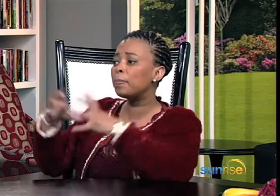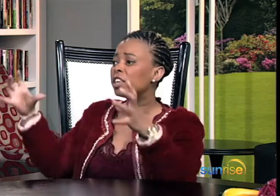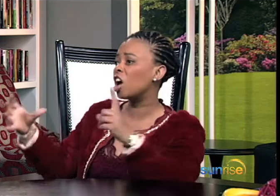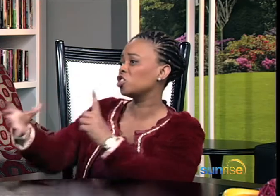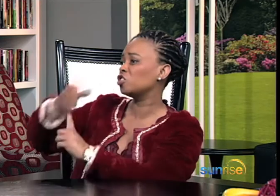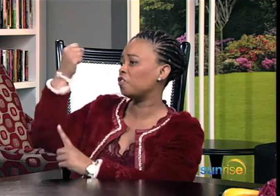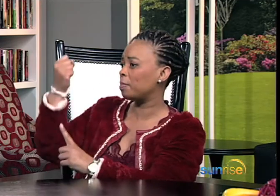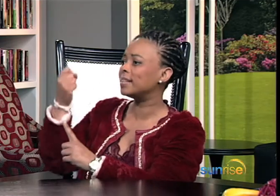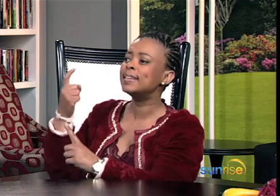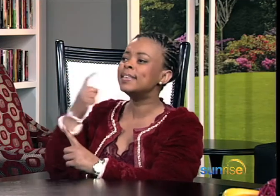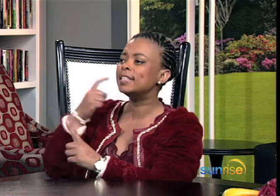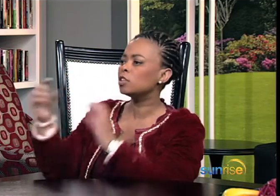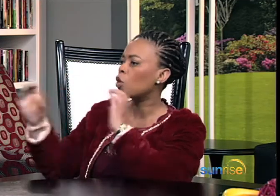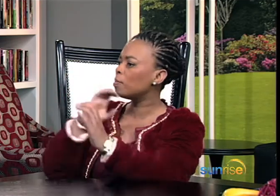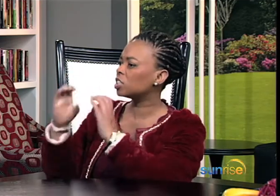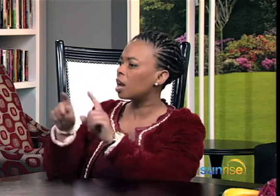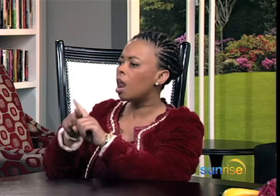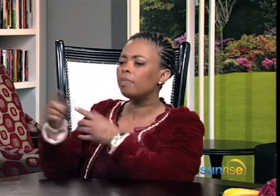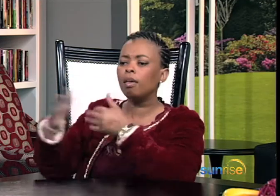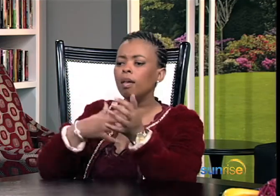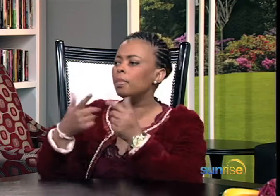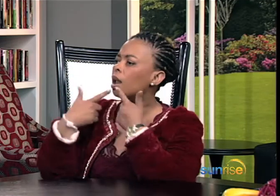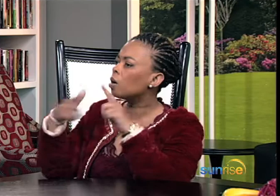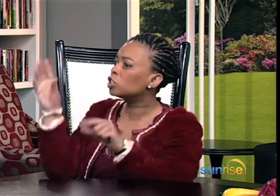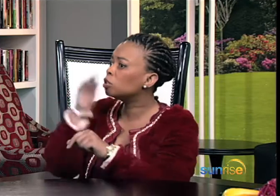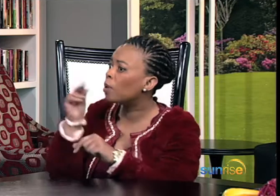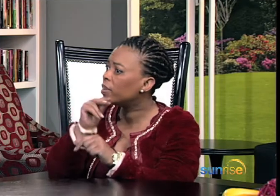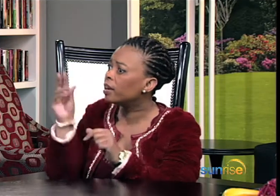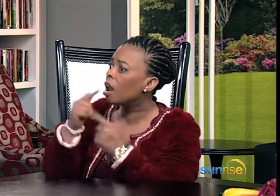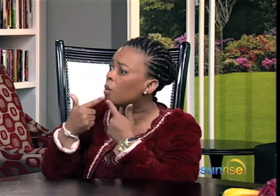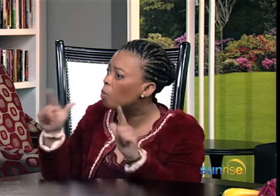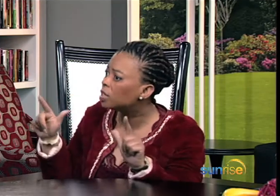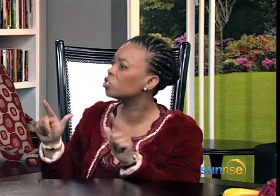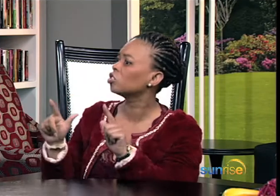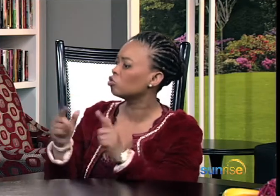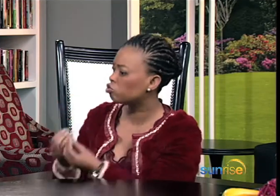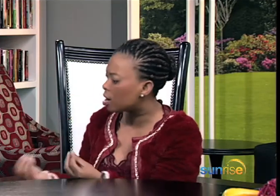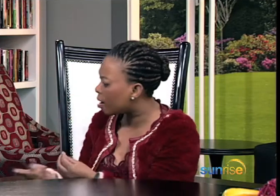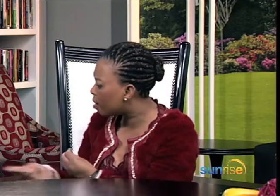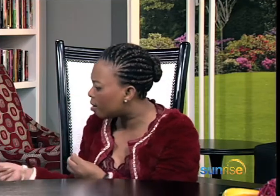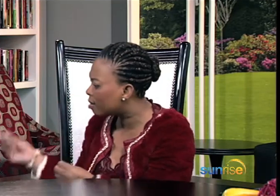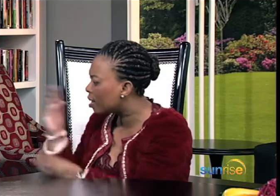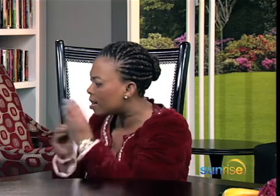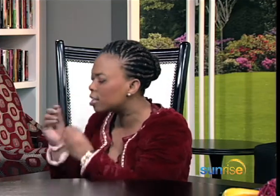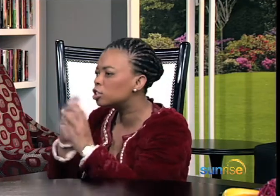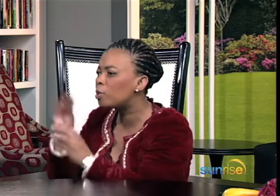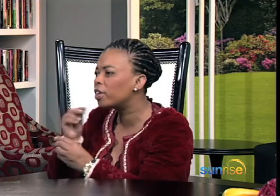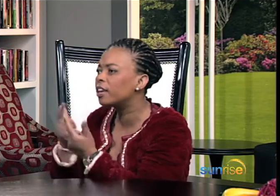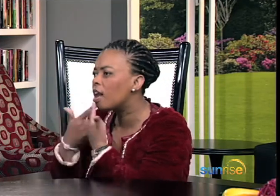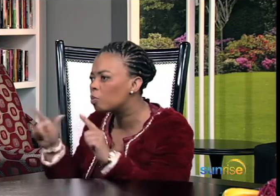subject. Because it was a big achievement, because right now it's easy for the deaf child to access or to learn in